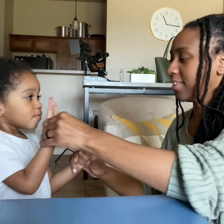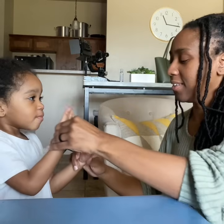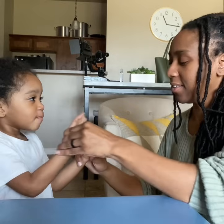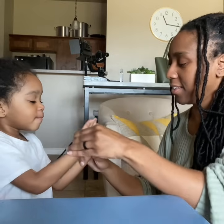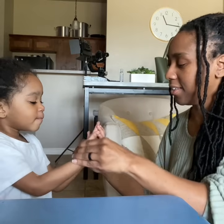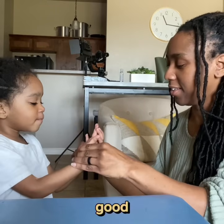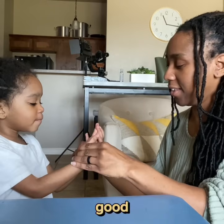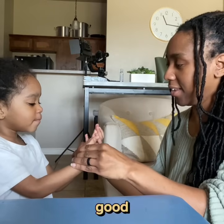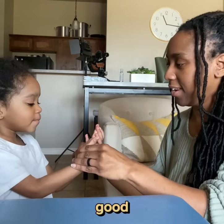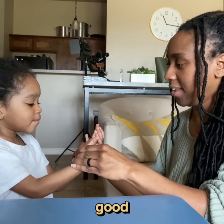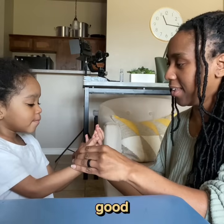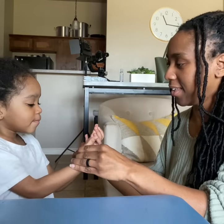Good.